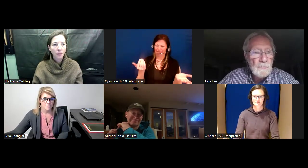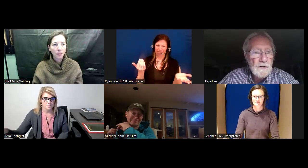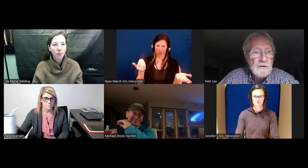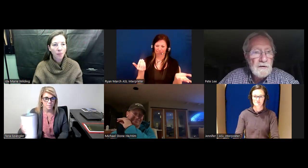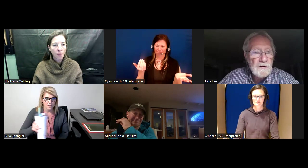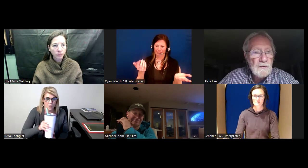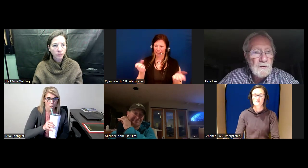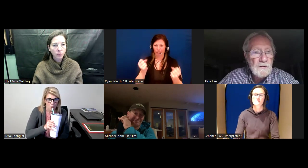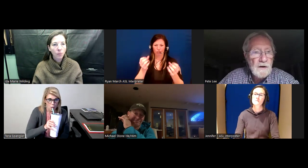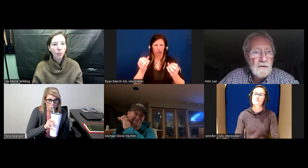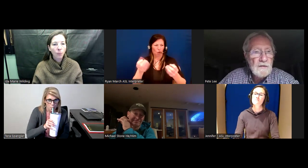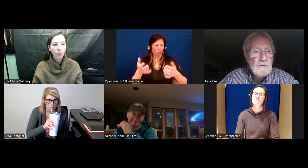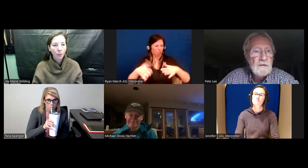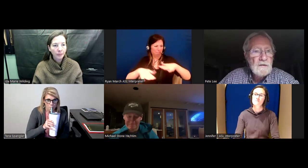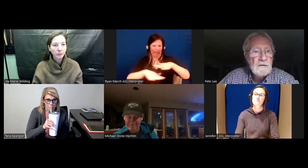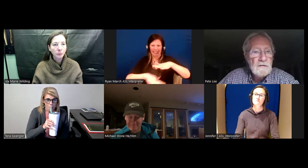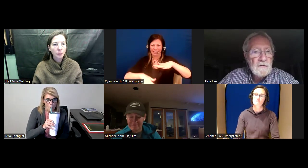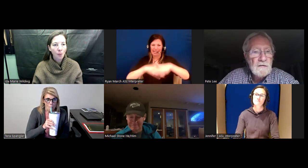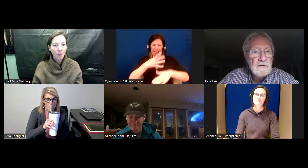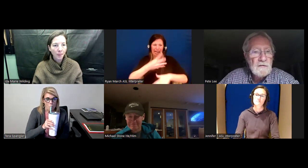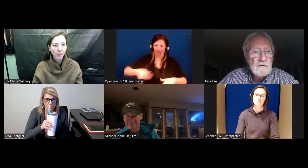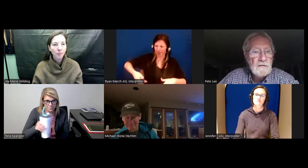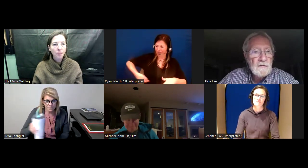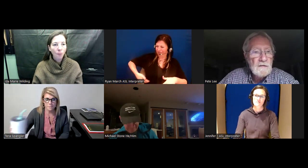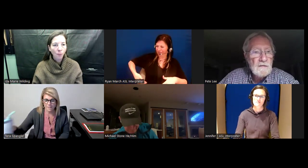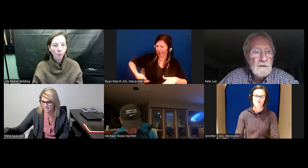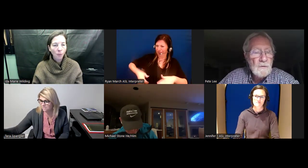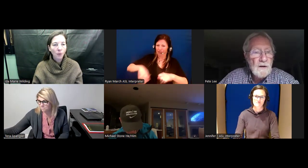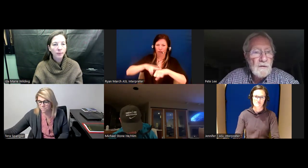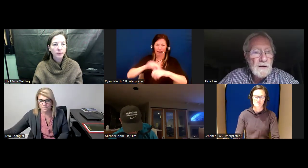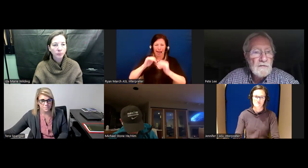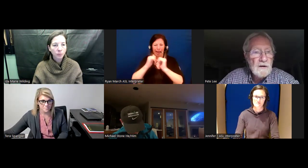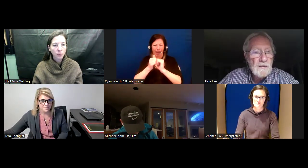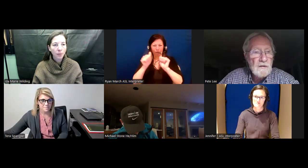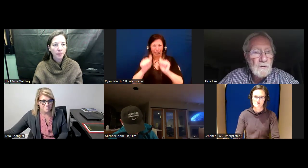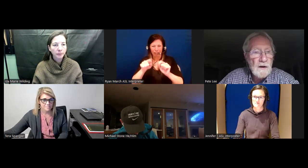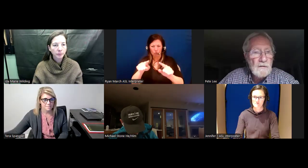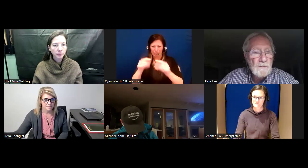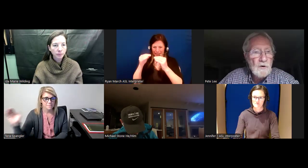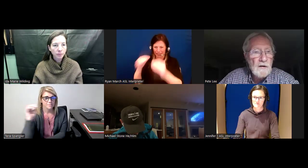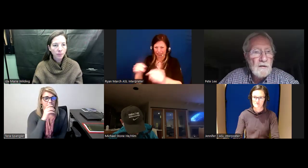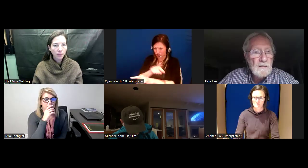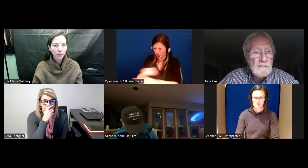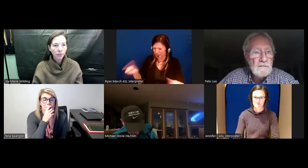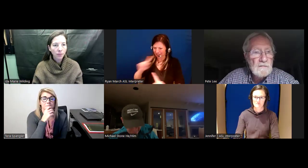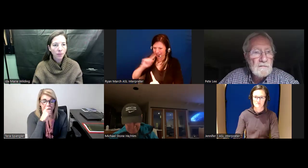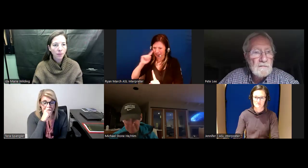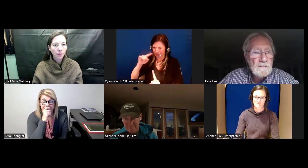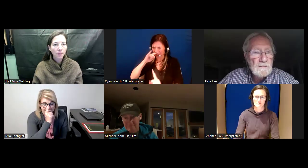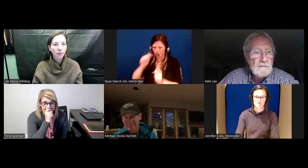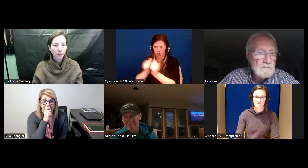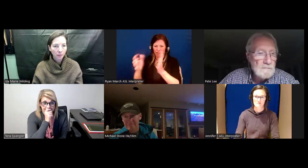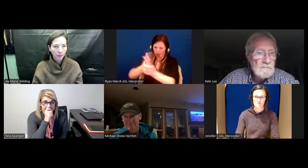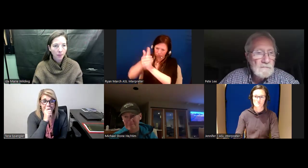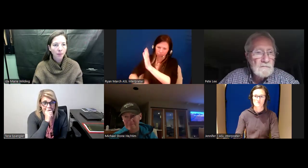almost so basic and intuitive. How can you teach, without ASL or without Braille?